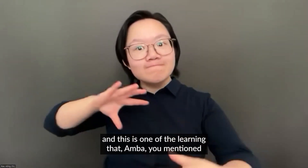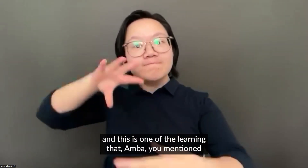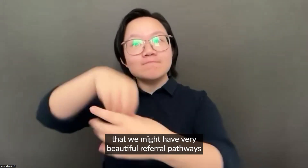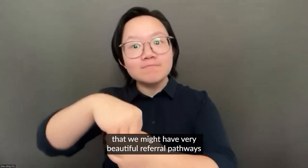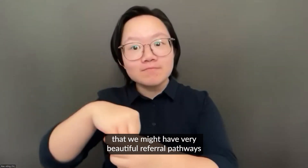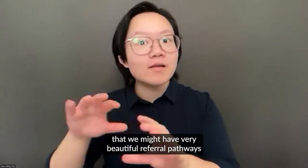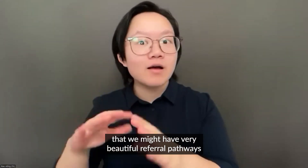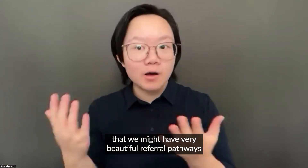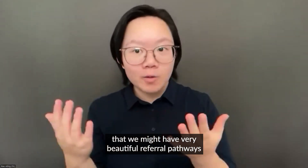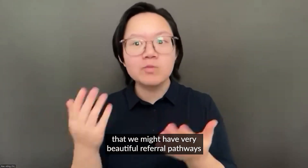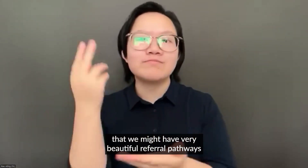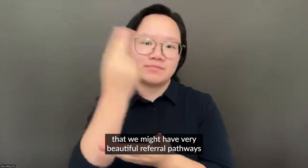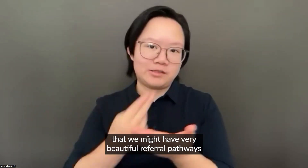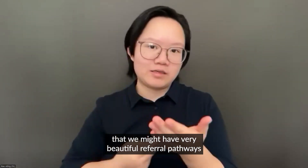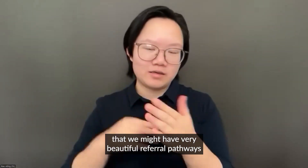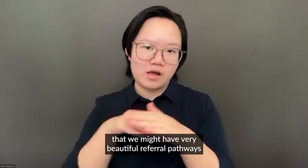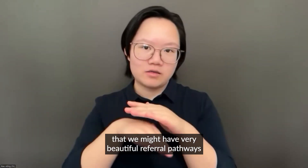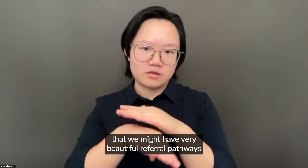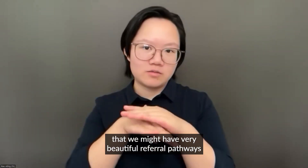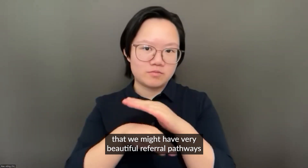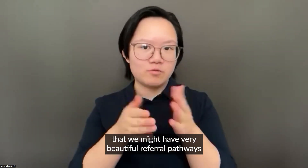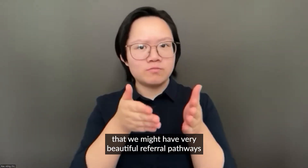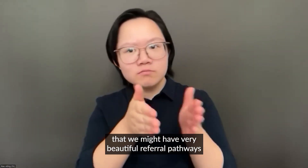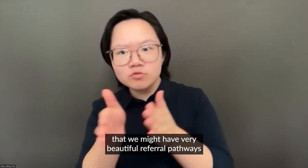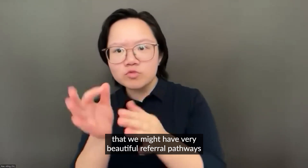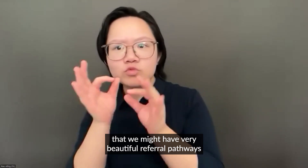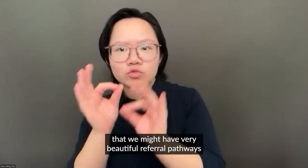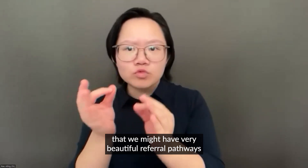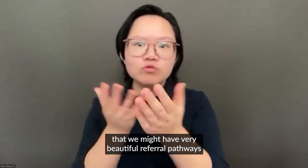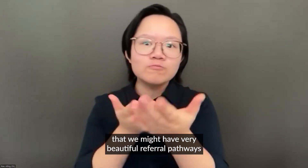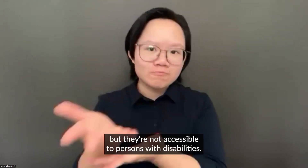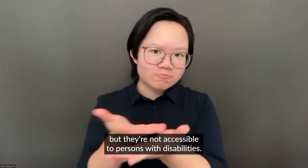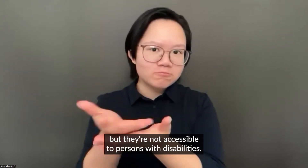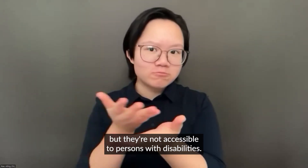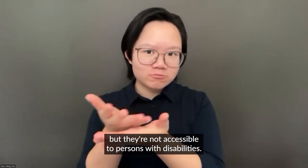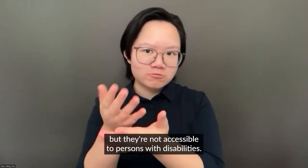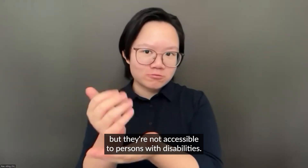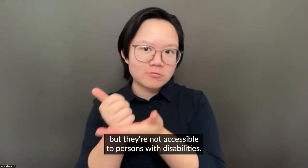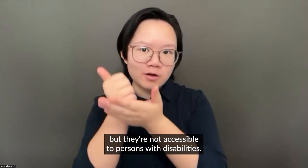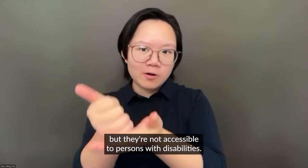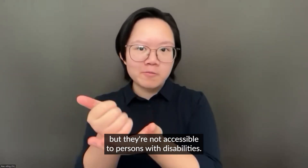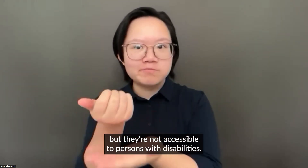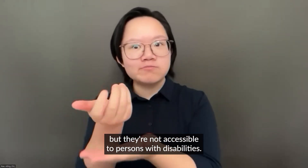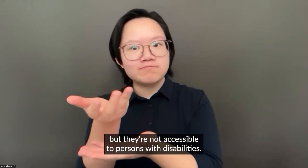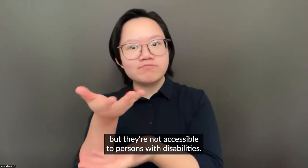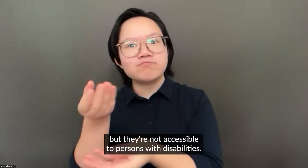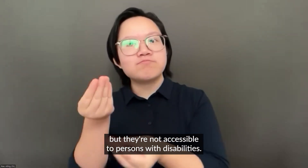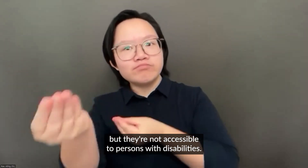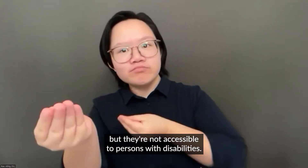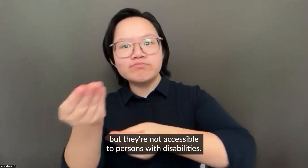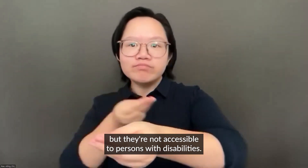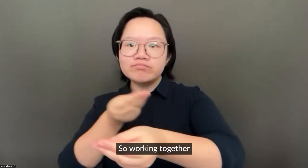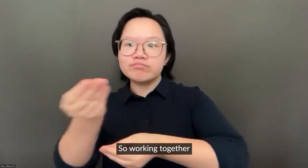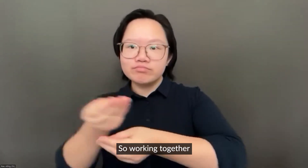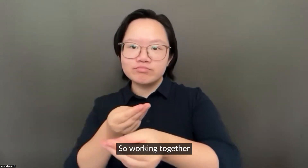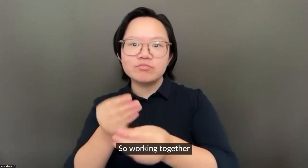mentioned, that we might have very beautiful referral pathways, but they are not accessible to persons with